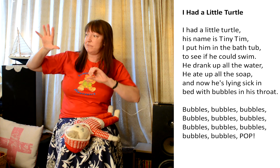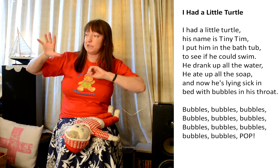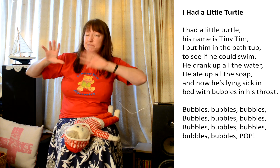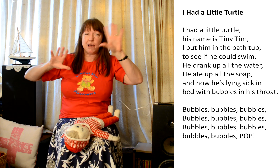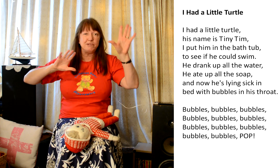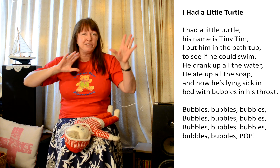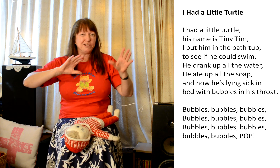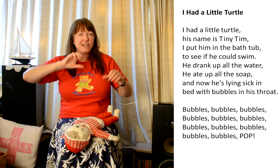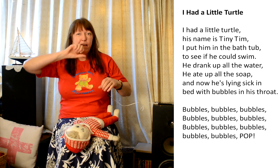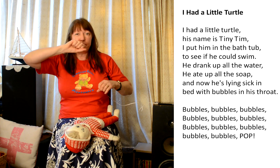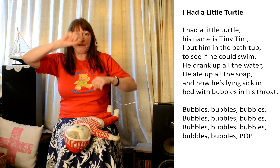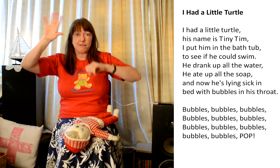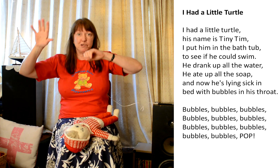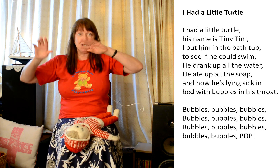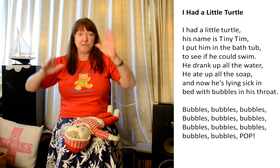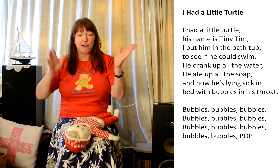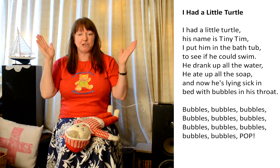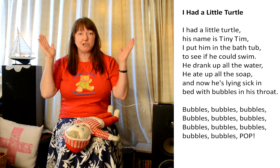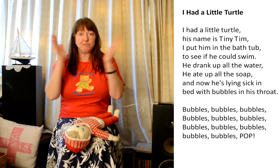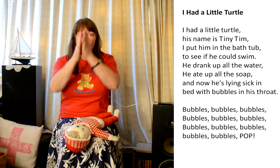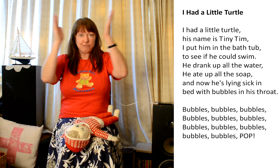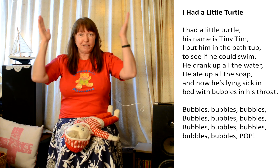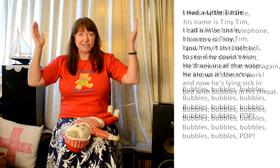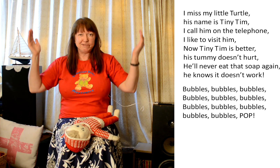bubbles, bubbles, bubbles, bubbles, pop!